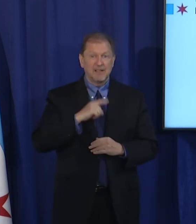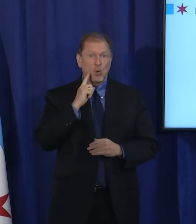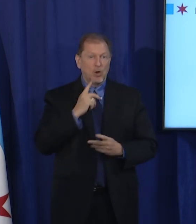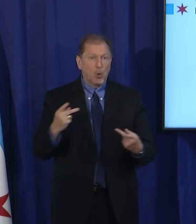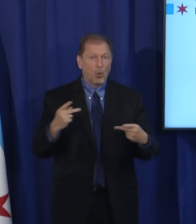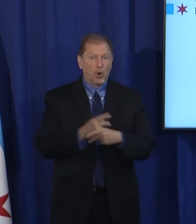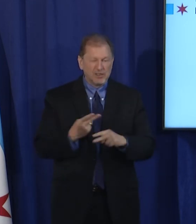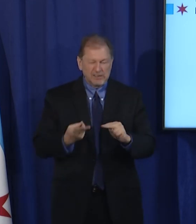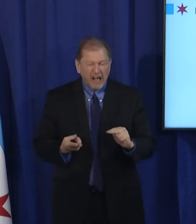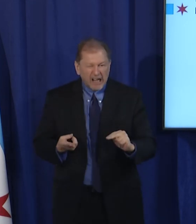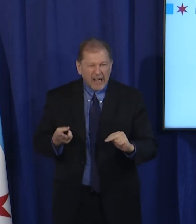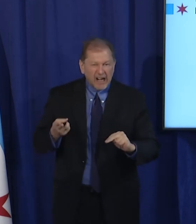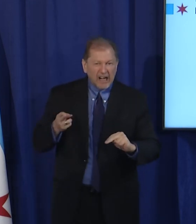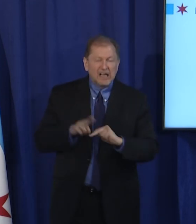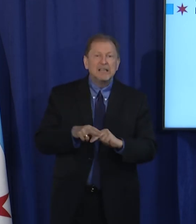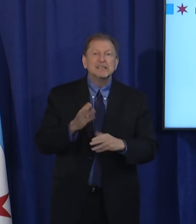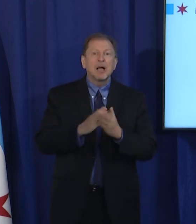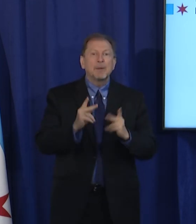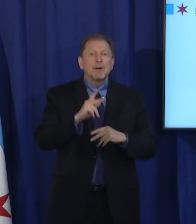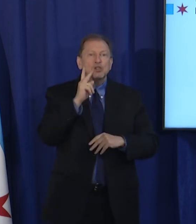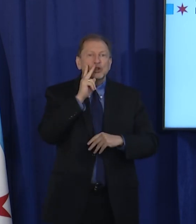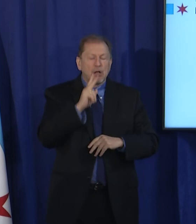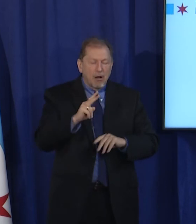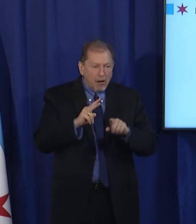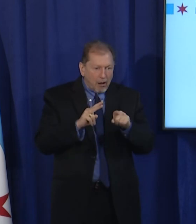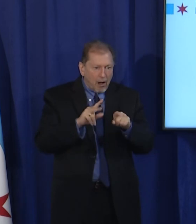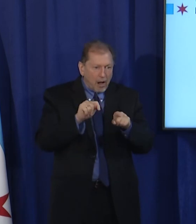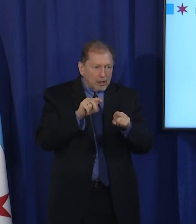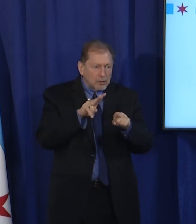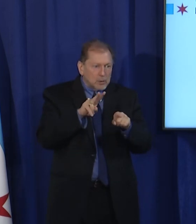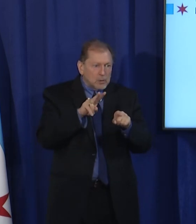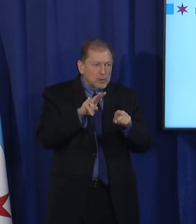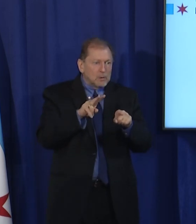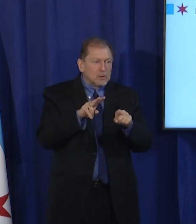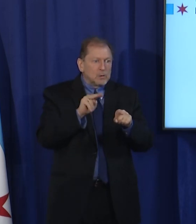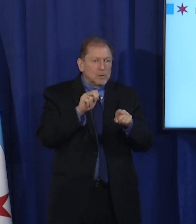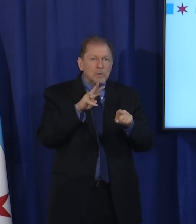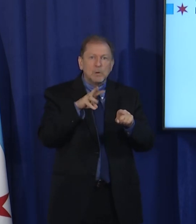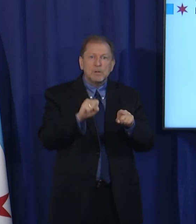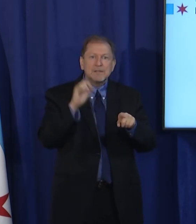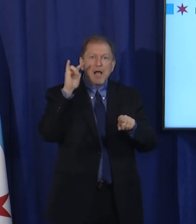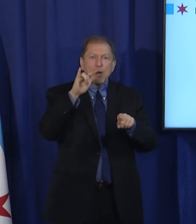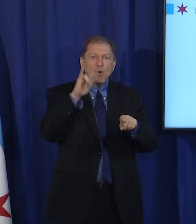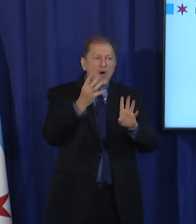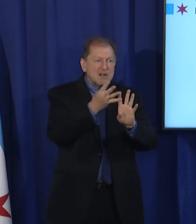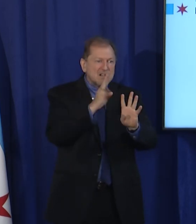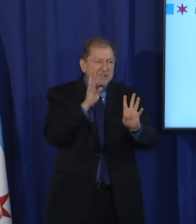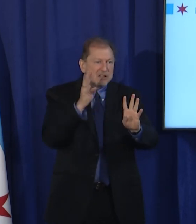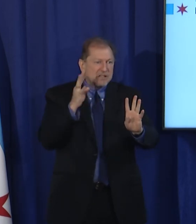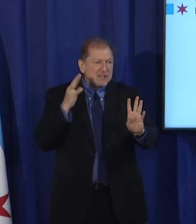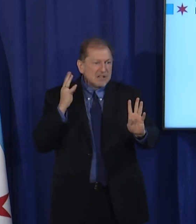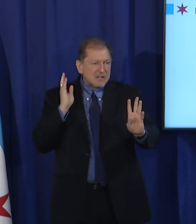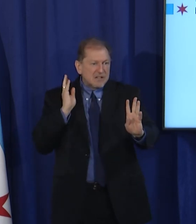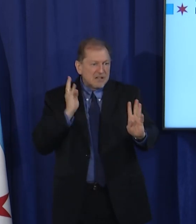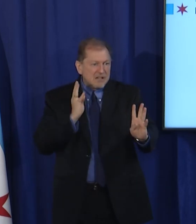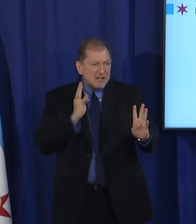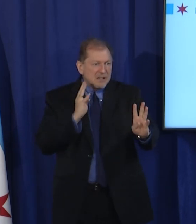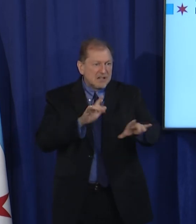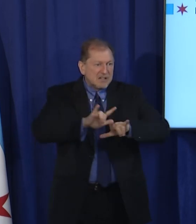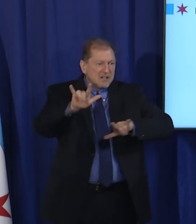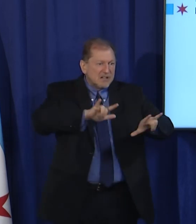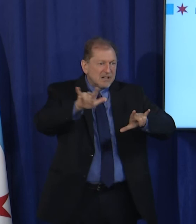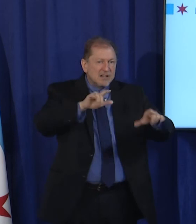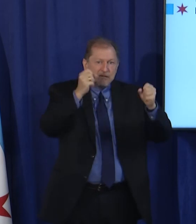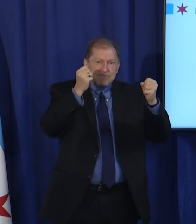coverage of the long lines at the airports, the many people who are continuing to travel. And unfortunately, when we're seeing